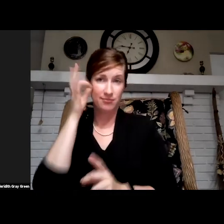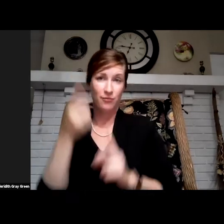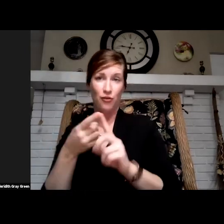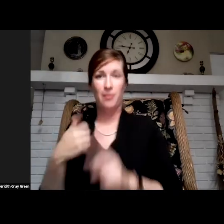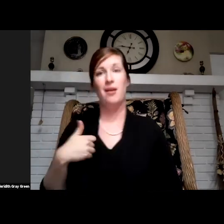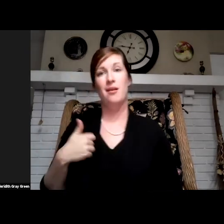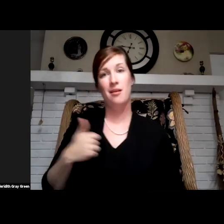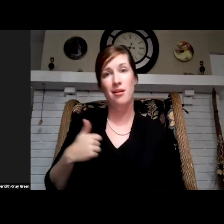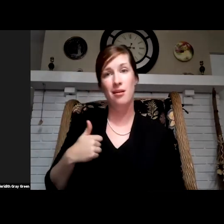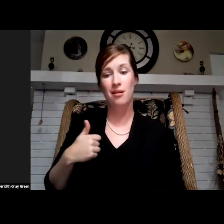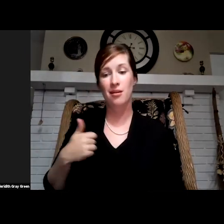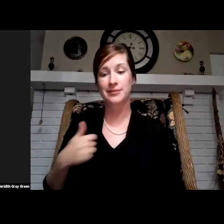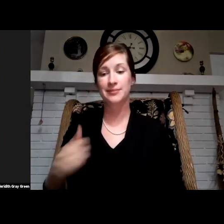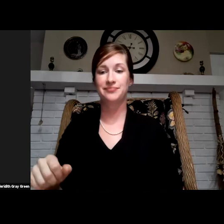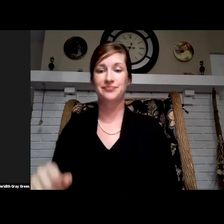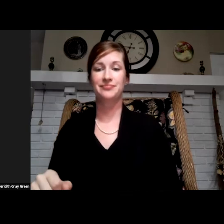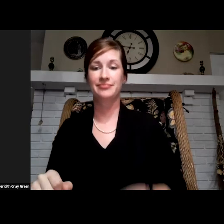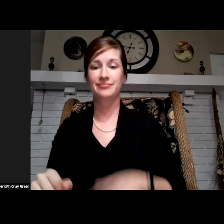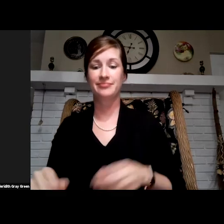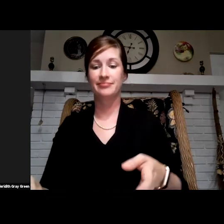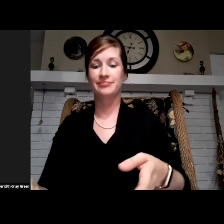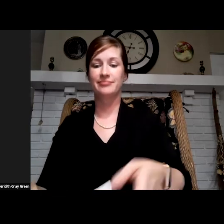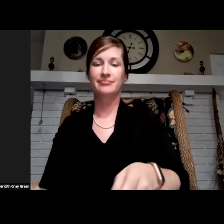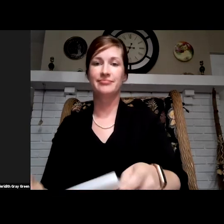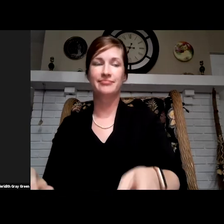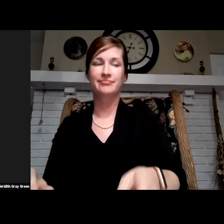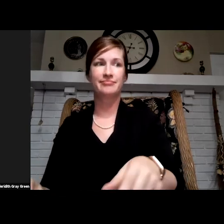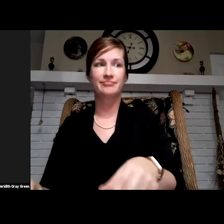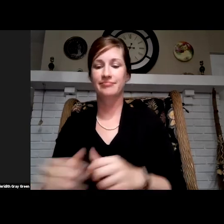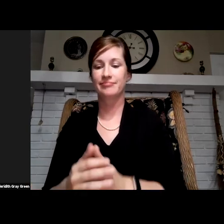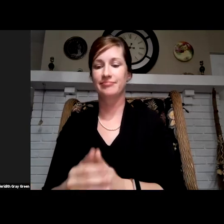This artist is